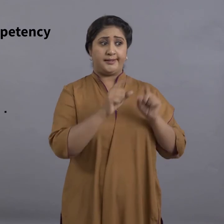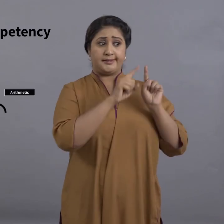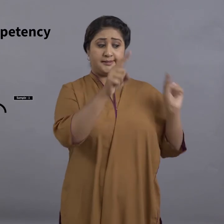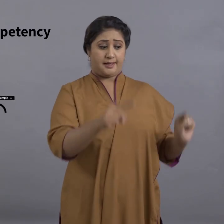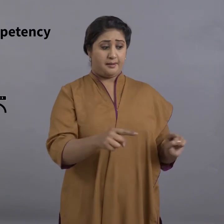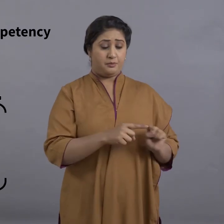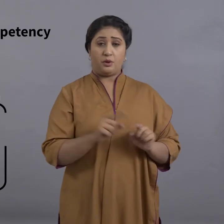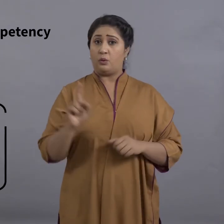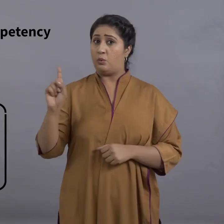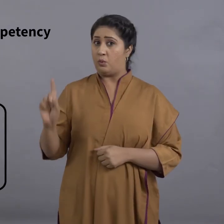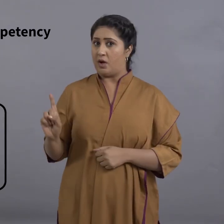Sample 1.